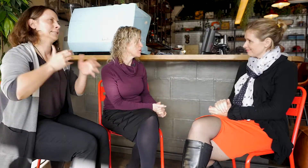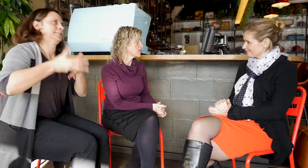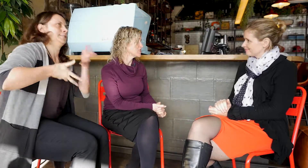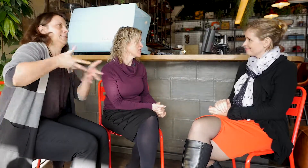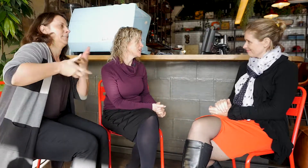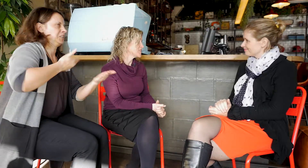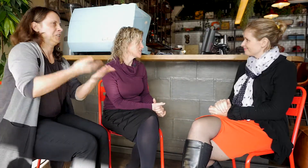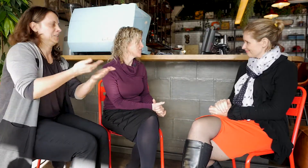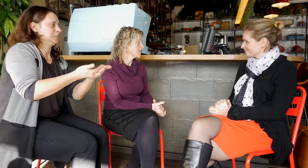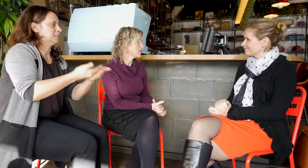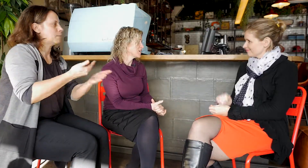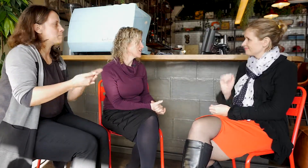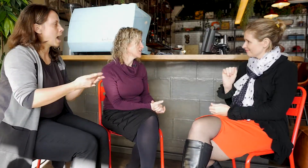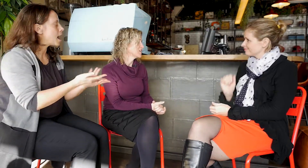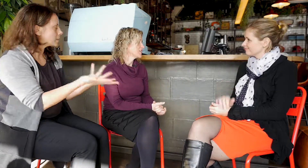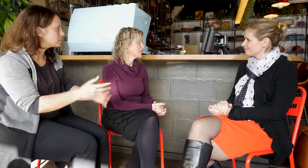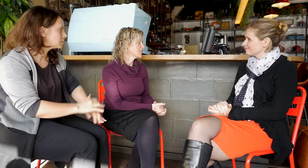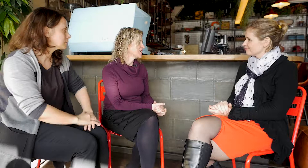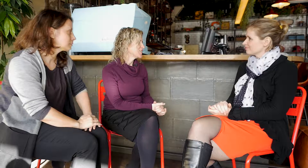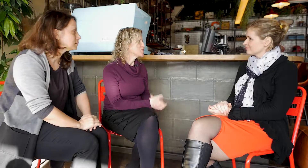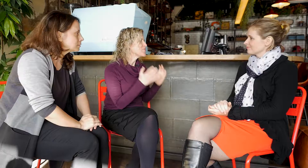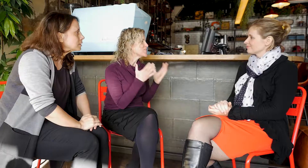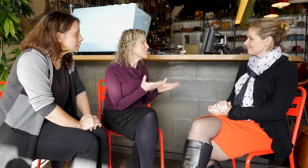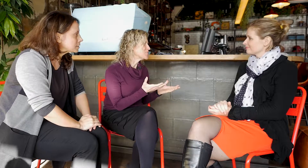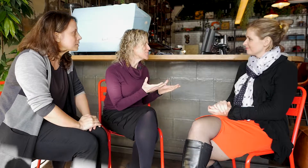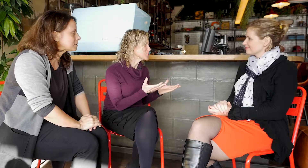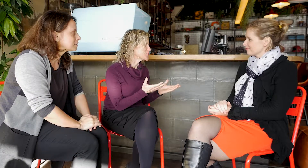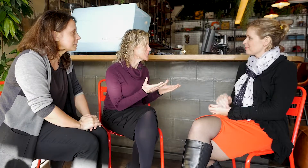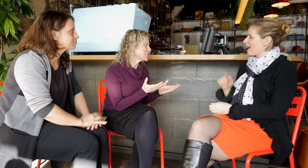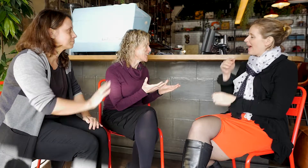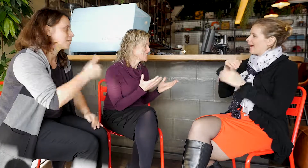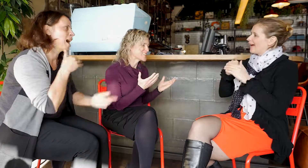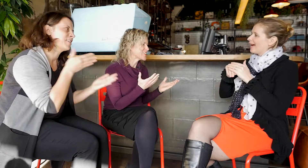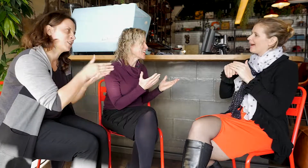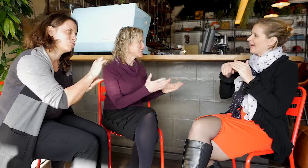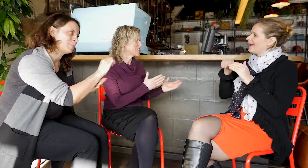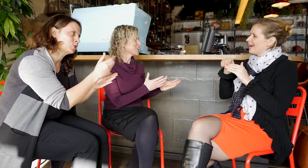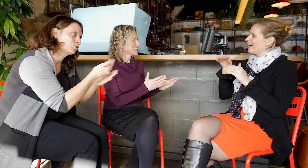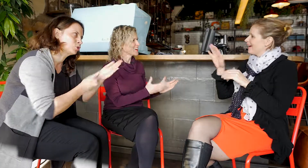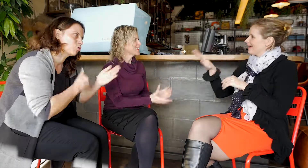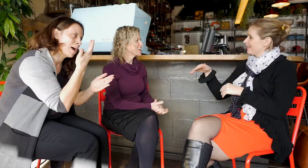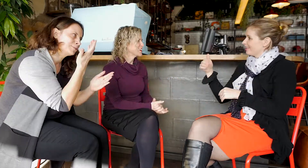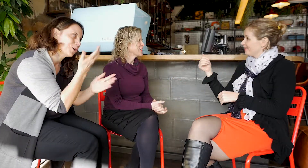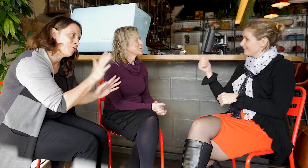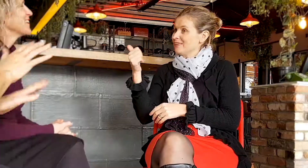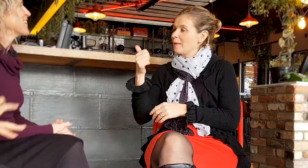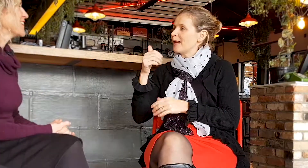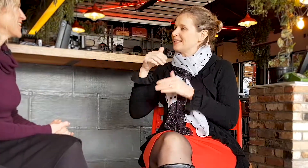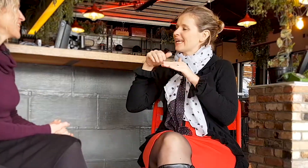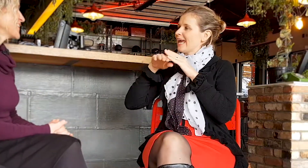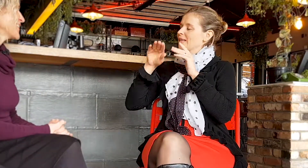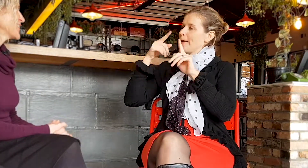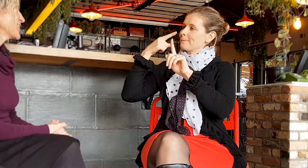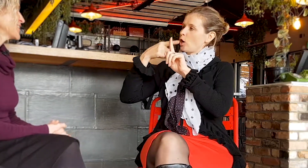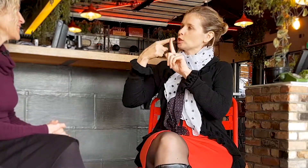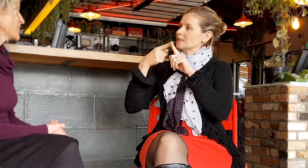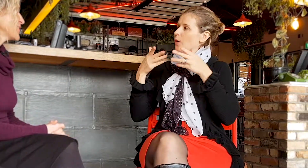fabulous and necessary. Yeah. So I've interrupted your story, and I'm sorry. So. No, that's absolutely